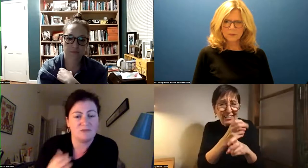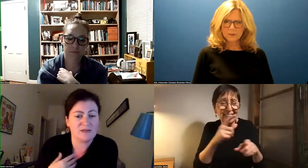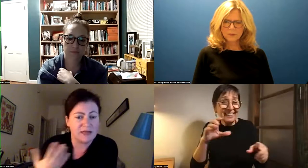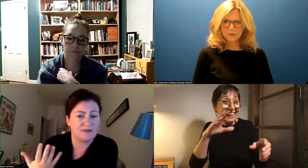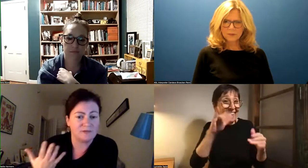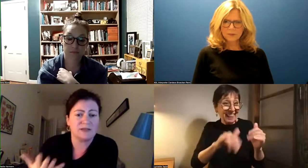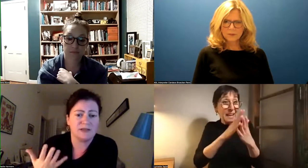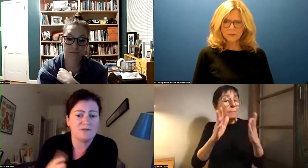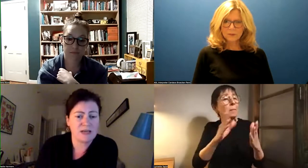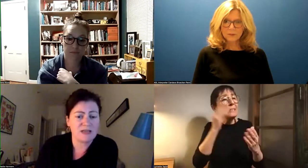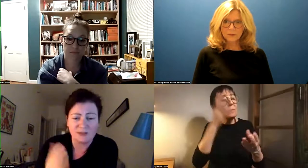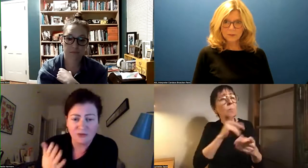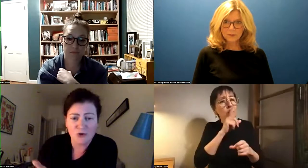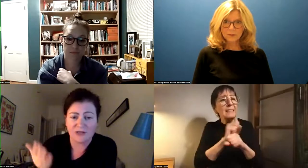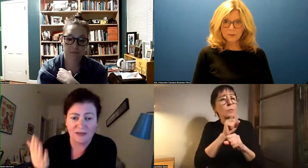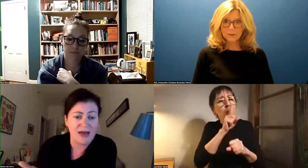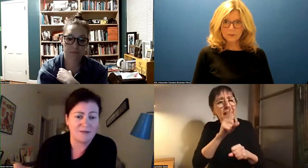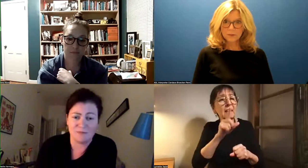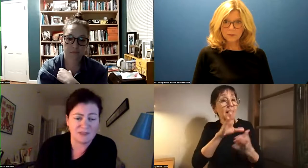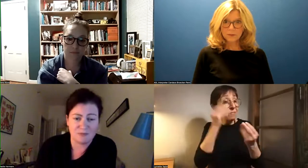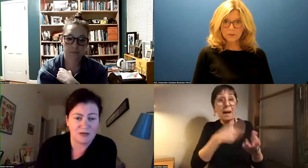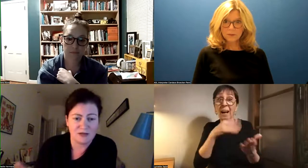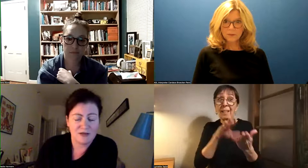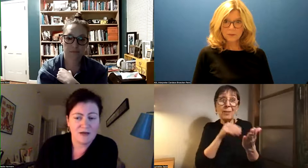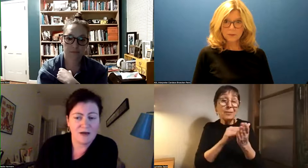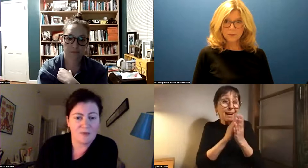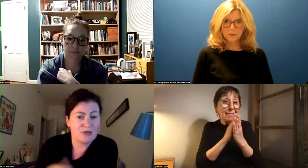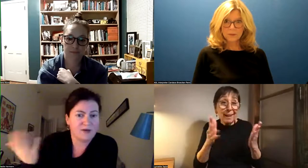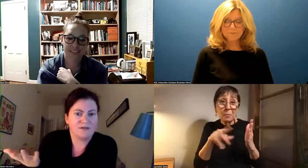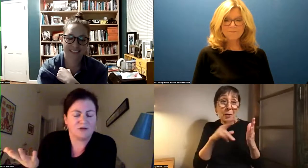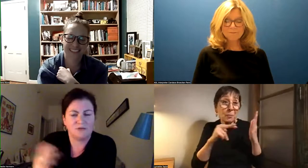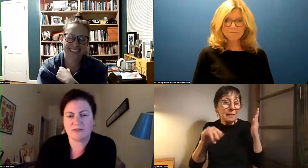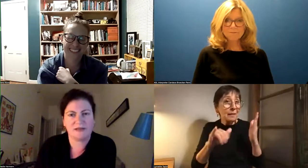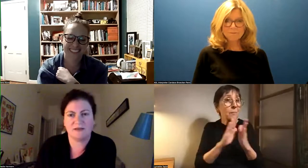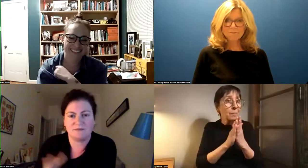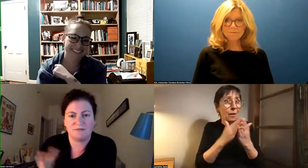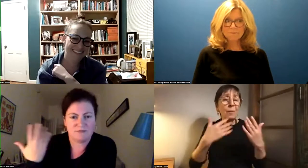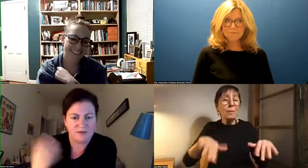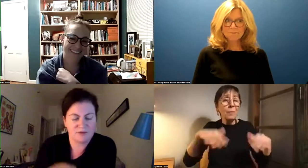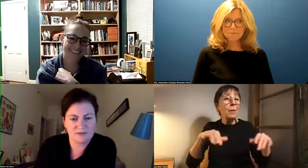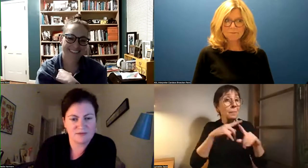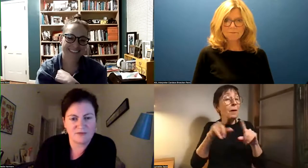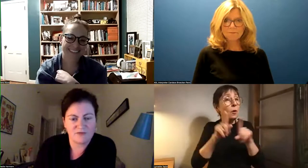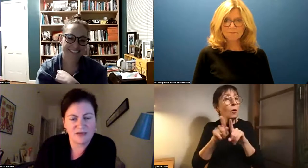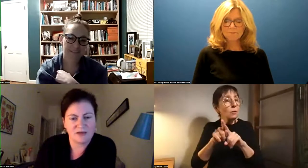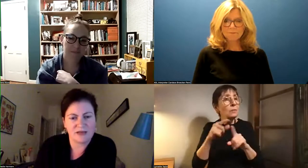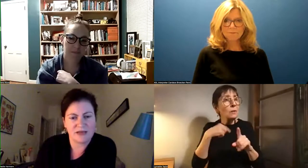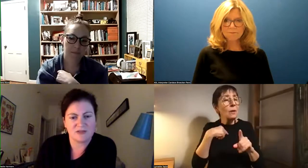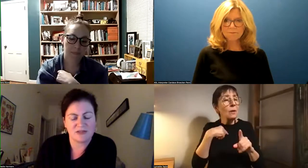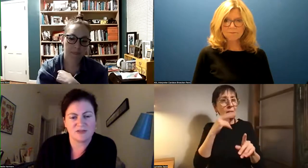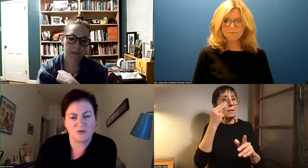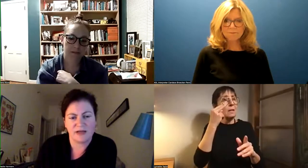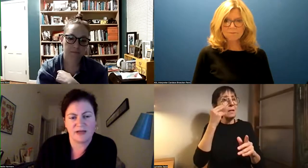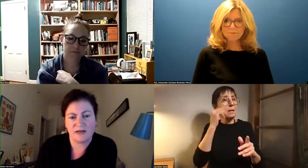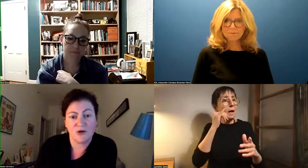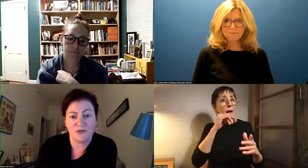information, real information. I learned a lot from this book, but it also was like, I was engaged